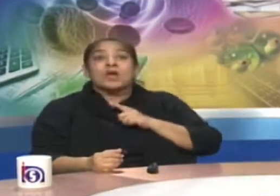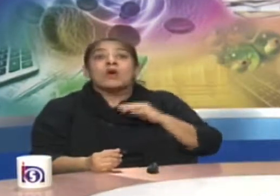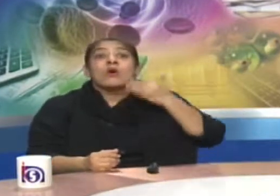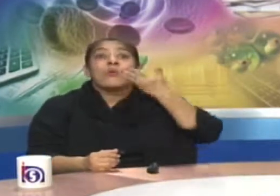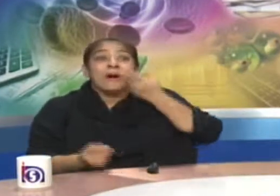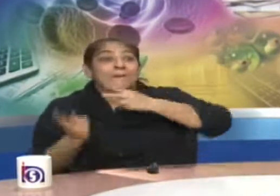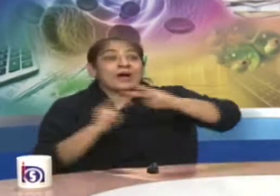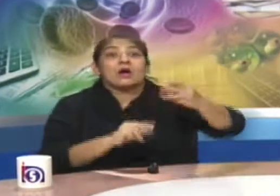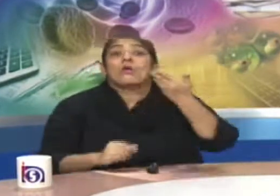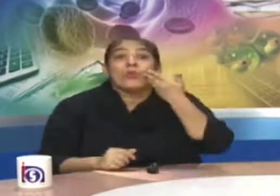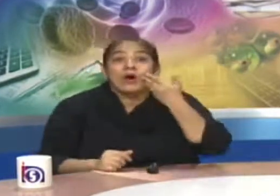the legal